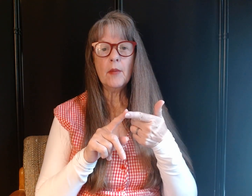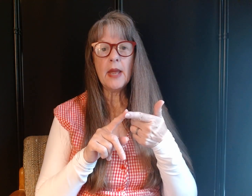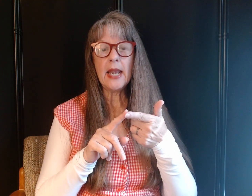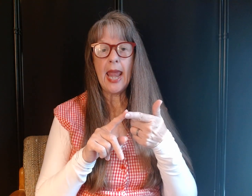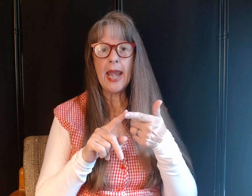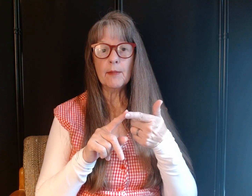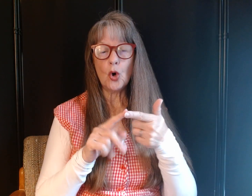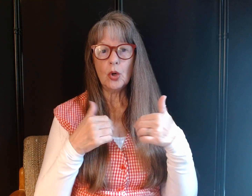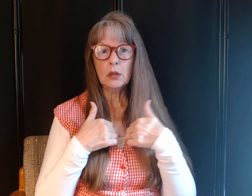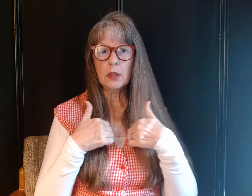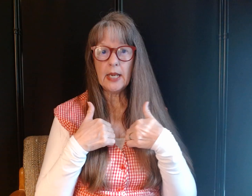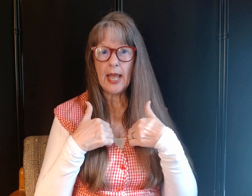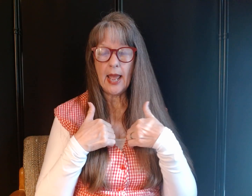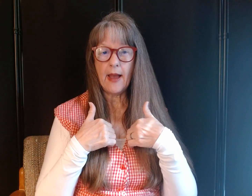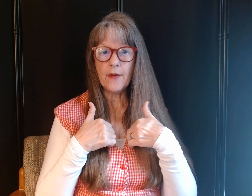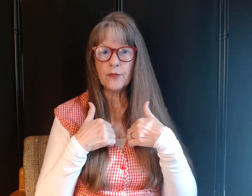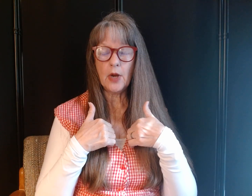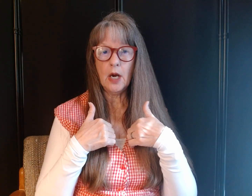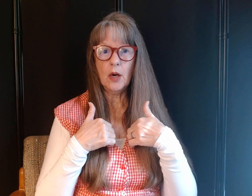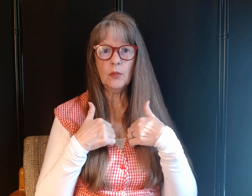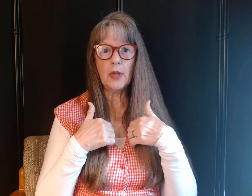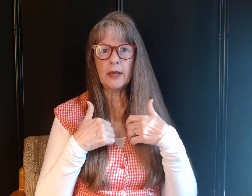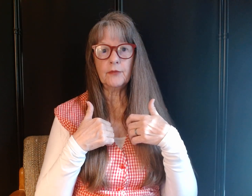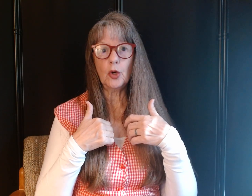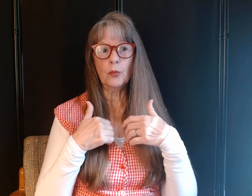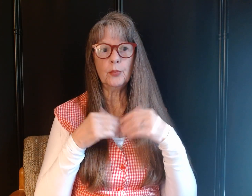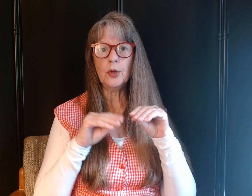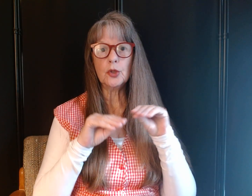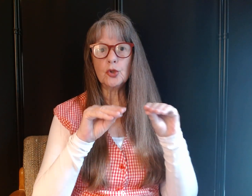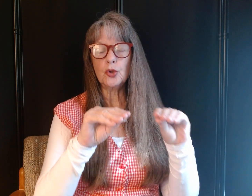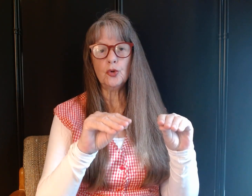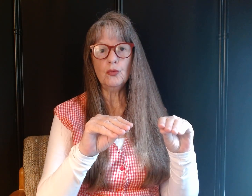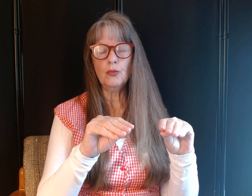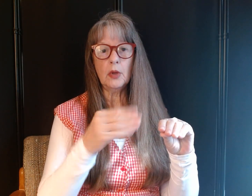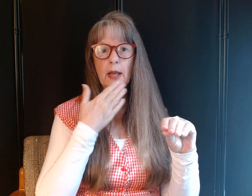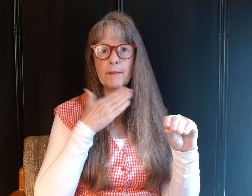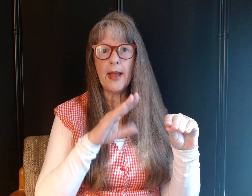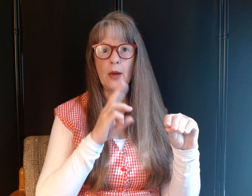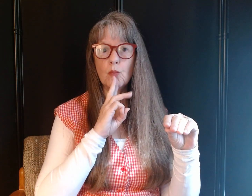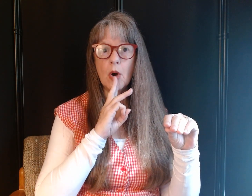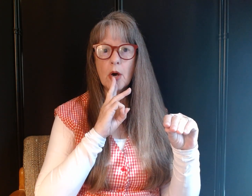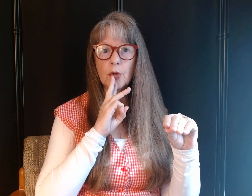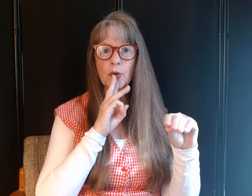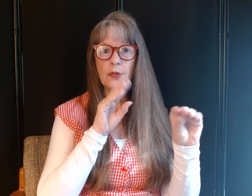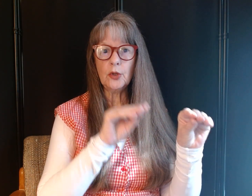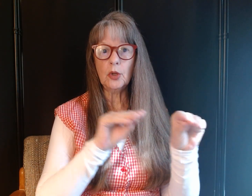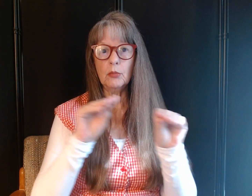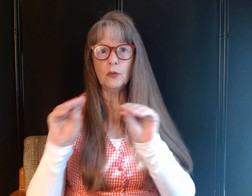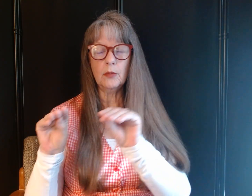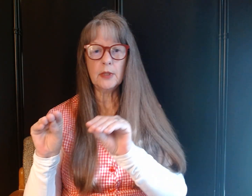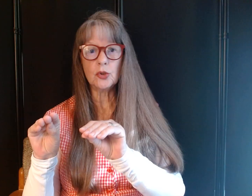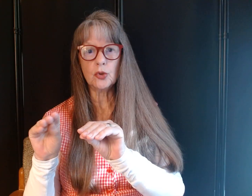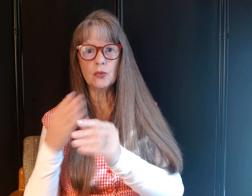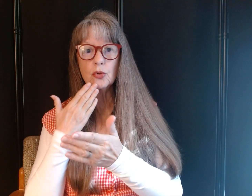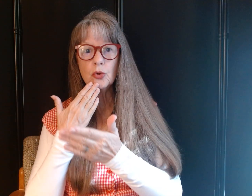An animal can have, like if they're put into like bad water and then you move them into good